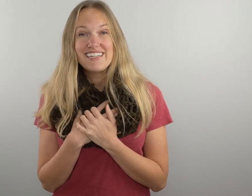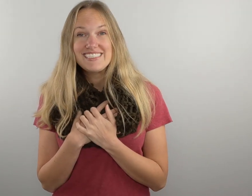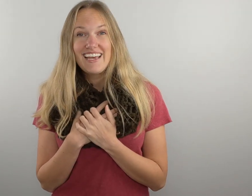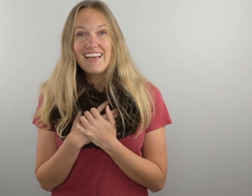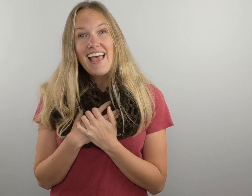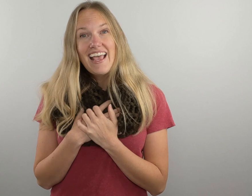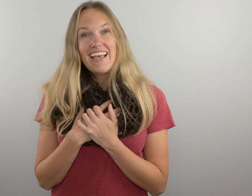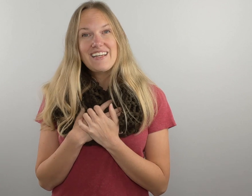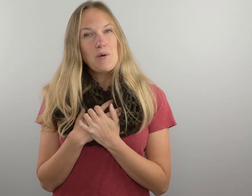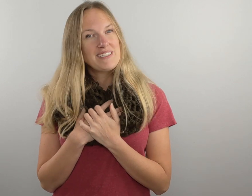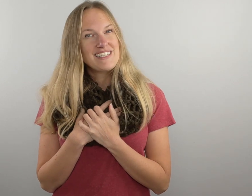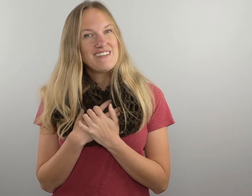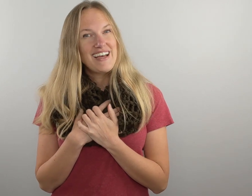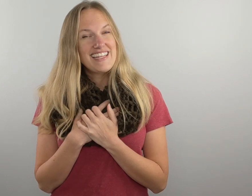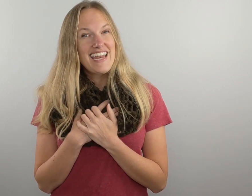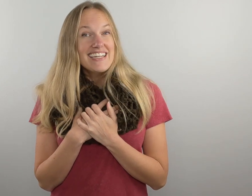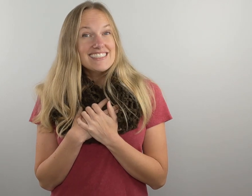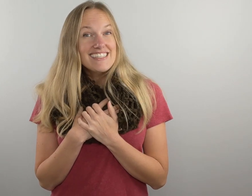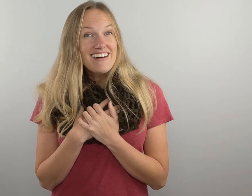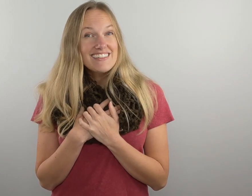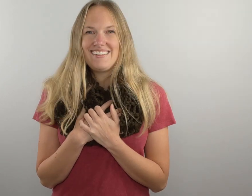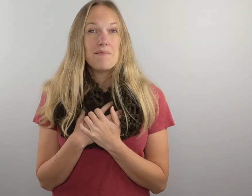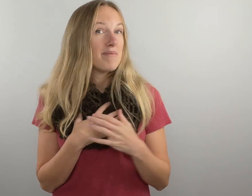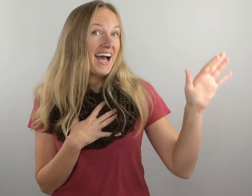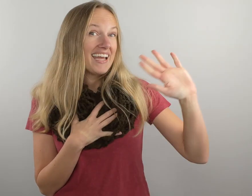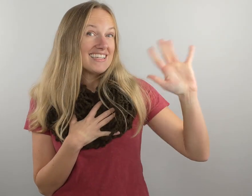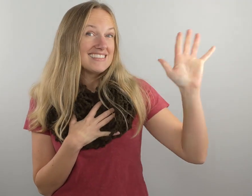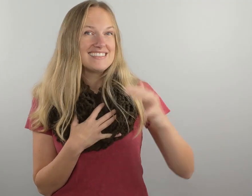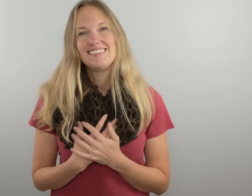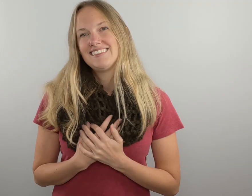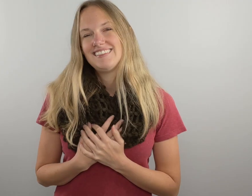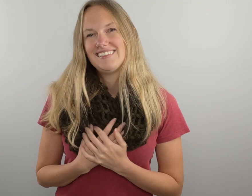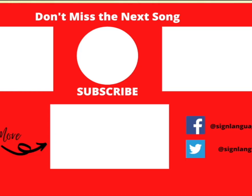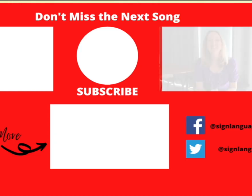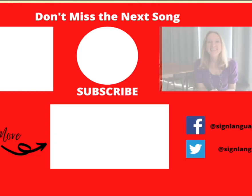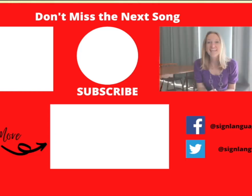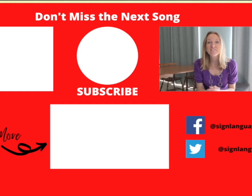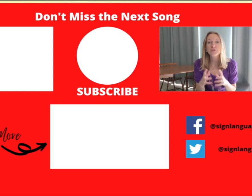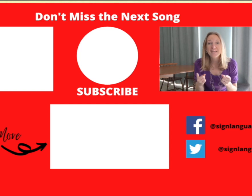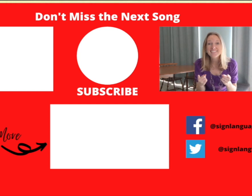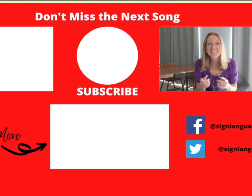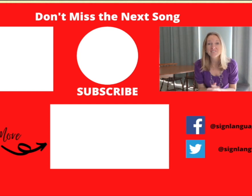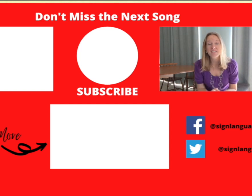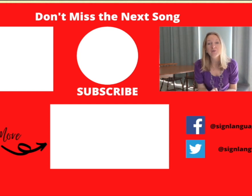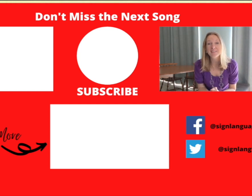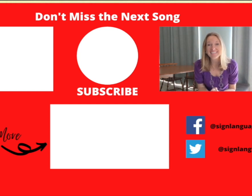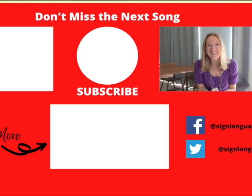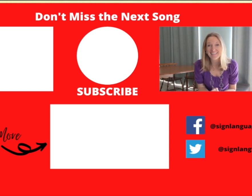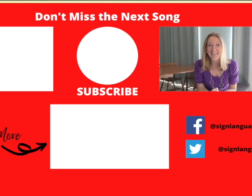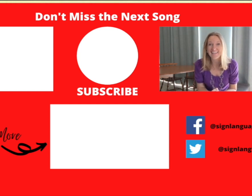day, and I hope I'll see you at the next song. Bye. If you liked today's video, please click like. It